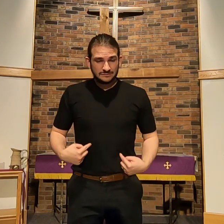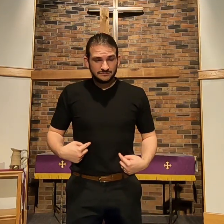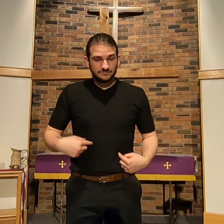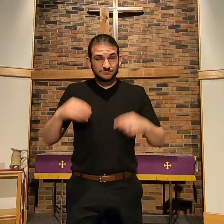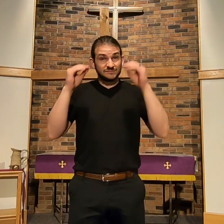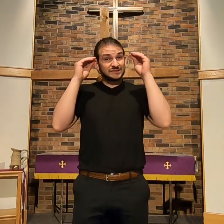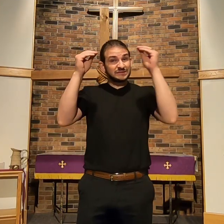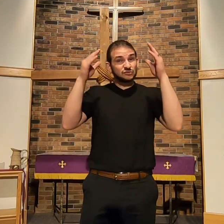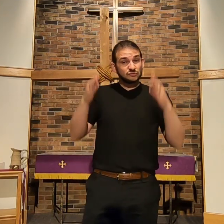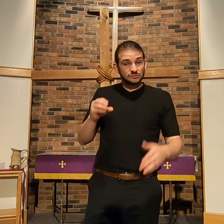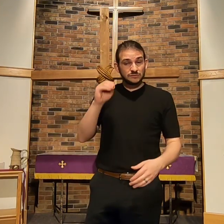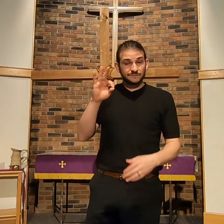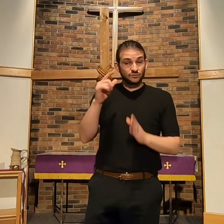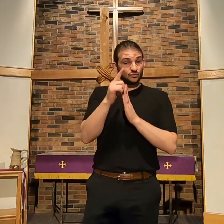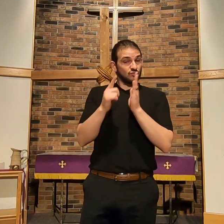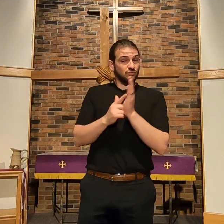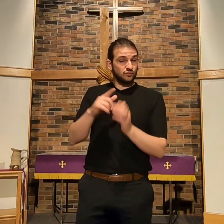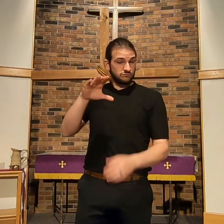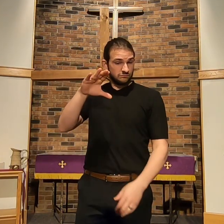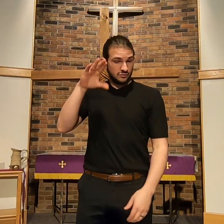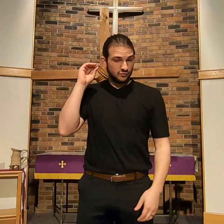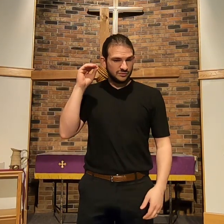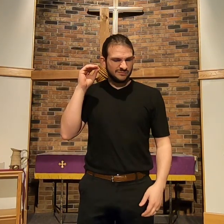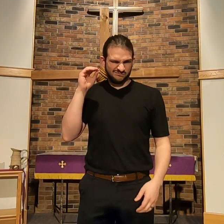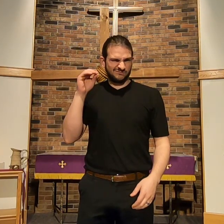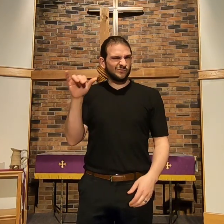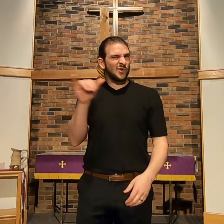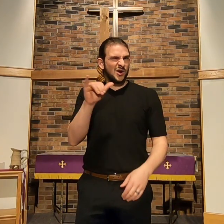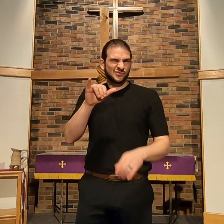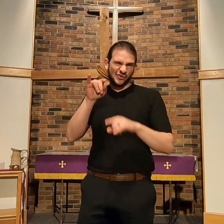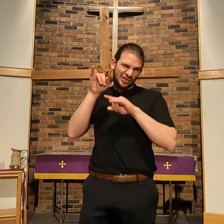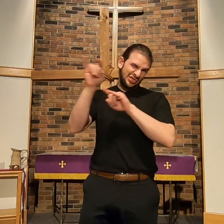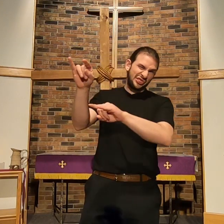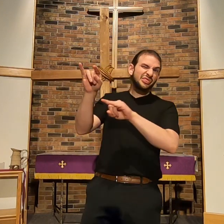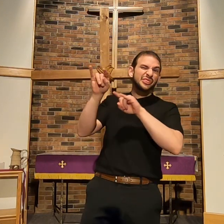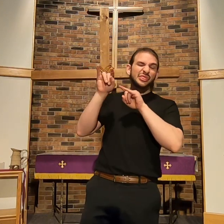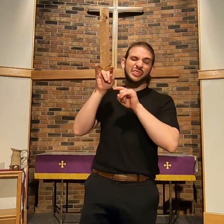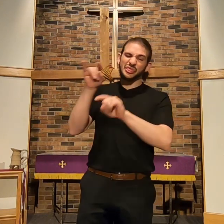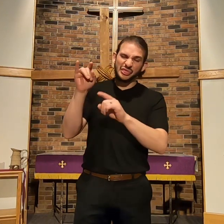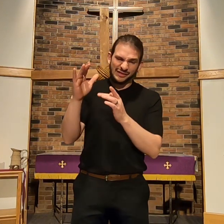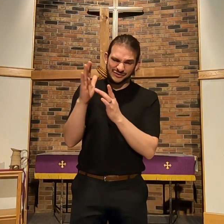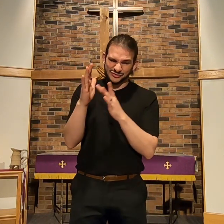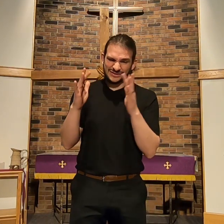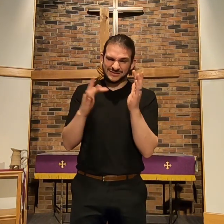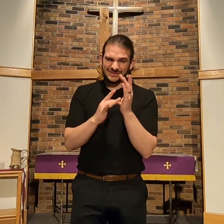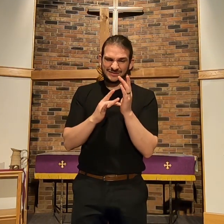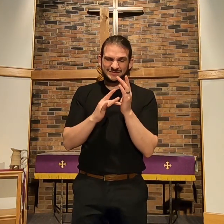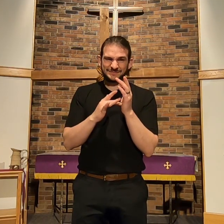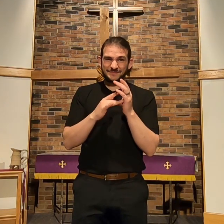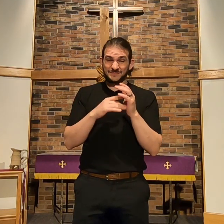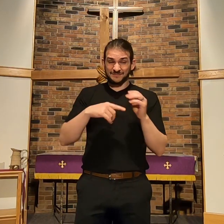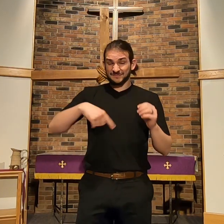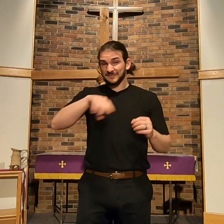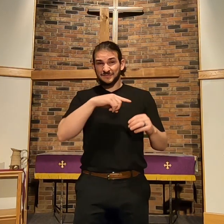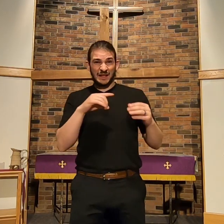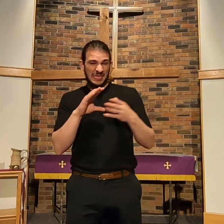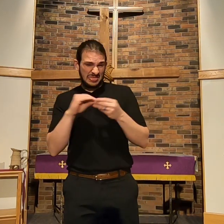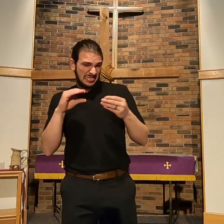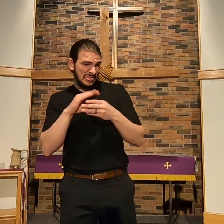The chief priests and the teachers of the law of Moses also made fun of Jesus.